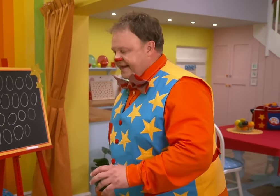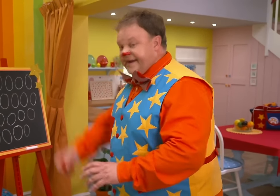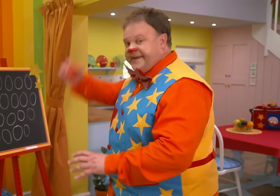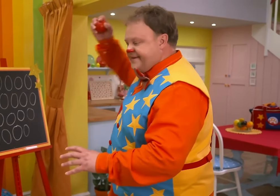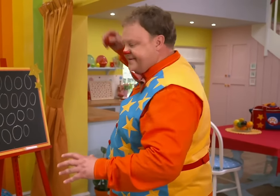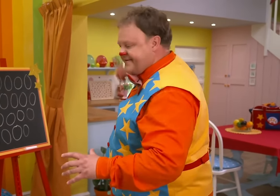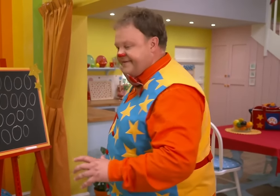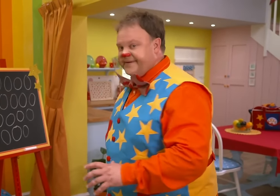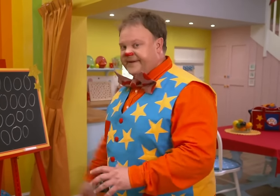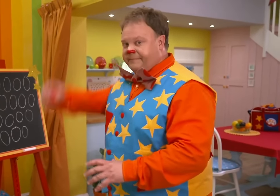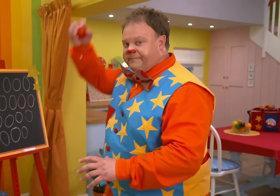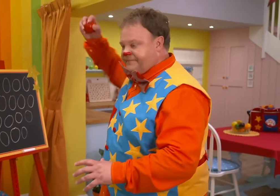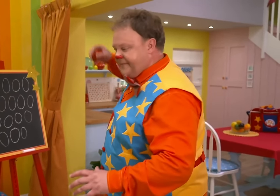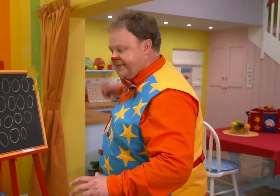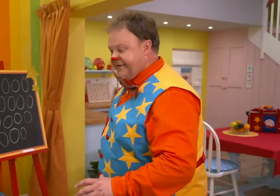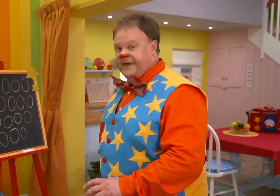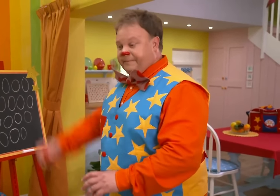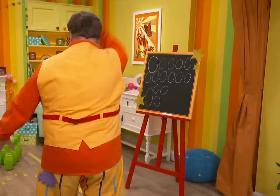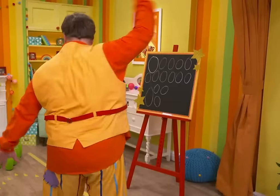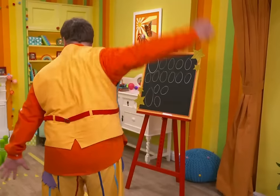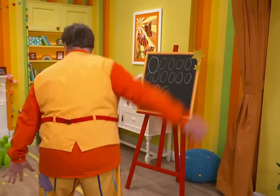Hey! Yep! Yep!